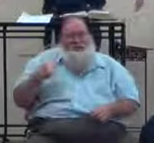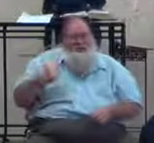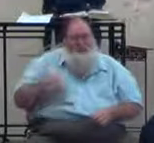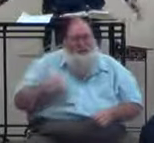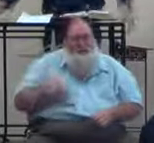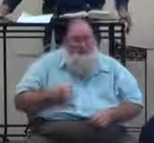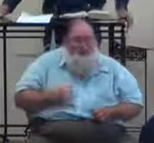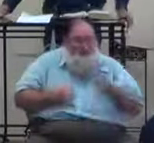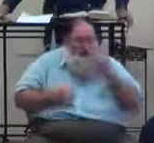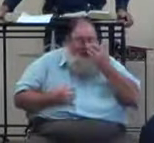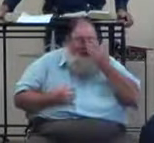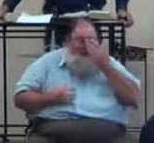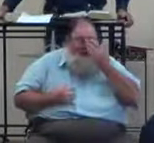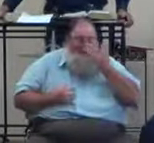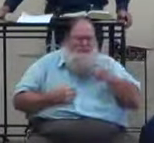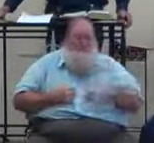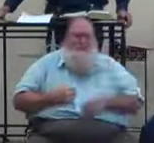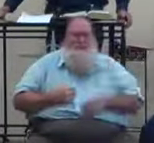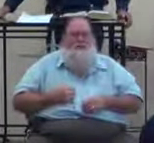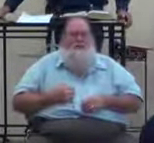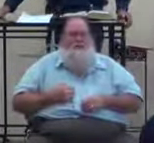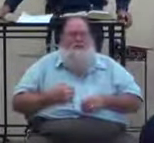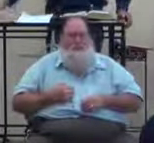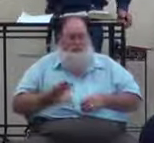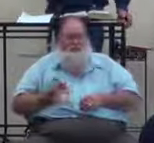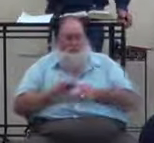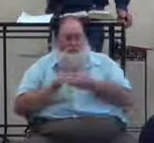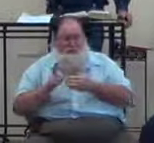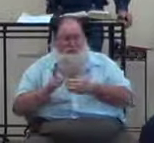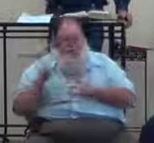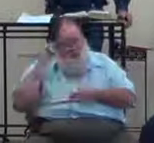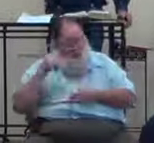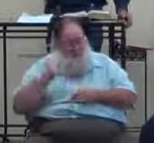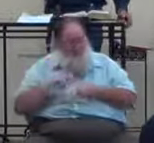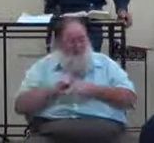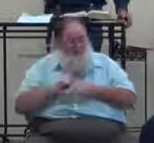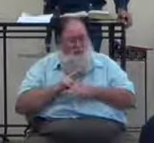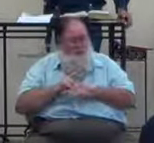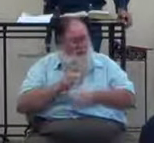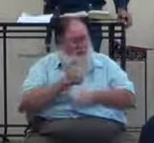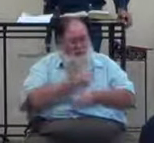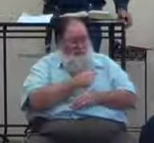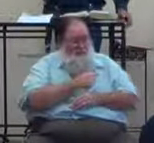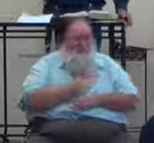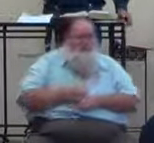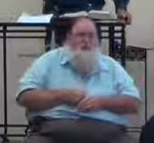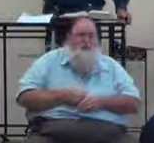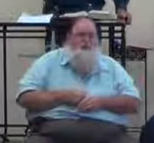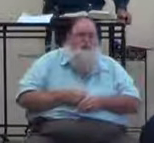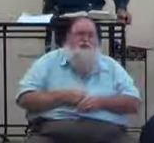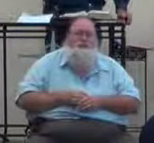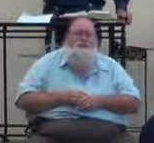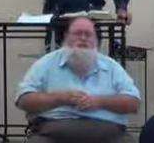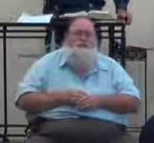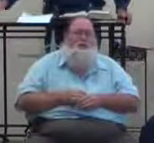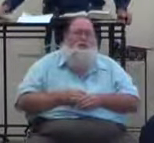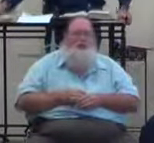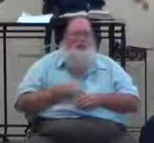this morning, I totally didn't even know what she's talking about. And I promise you, those 2 weddings won't happen. If you don't write it down and give it